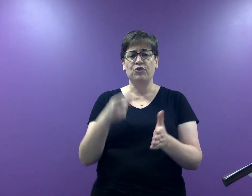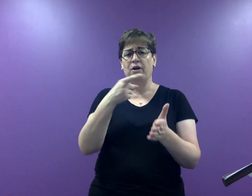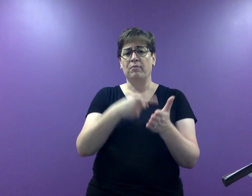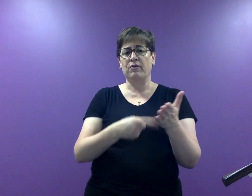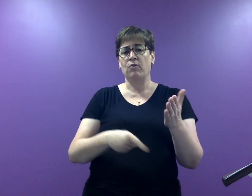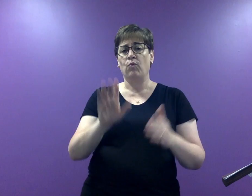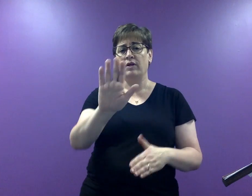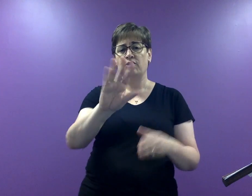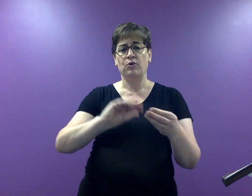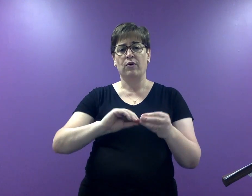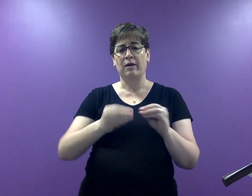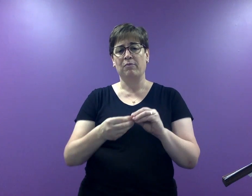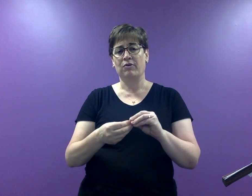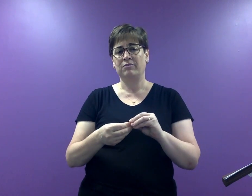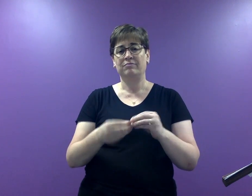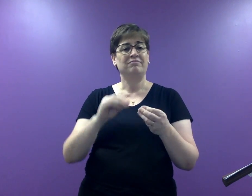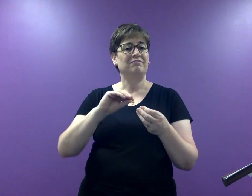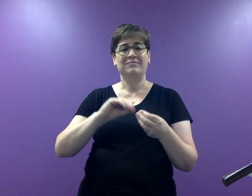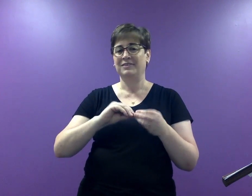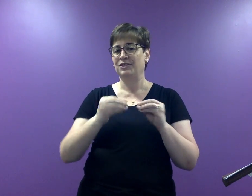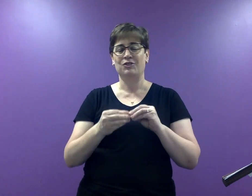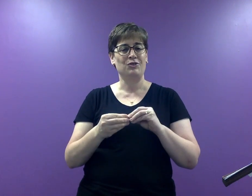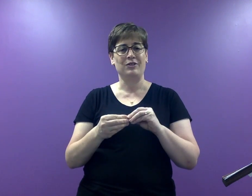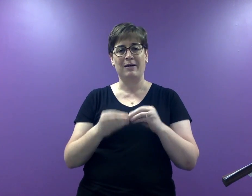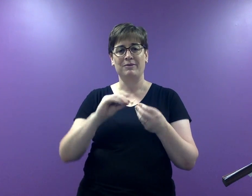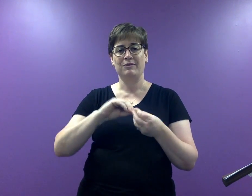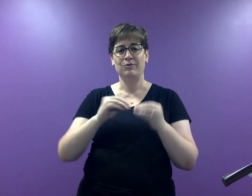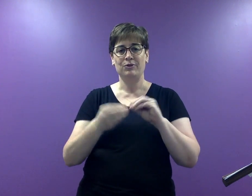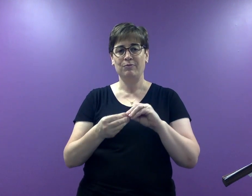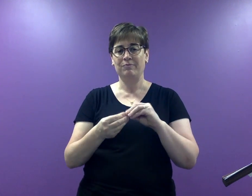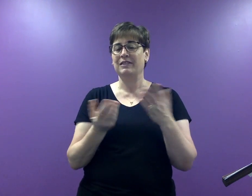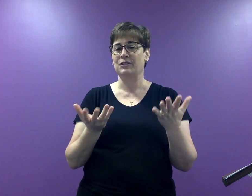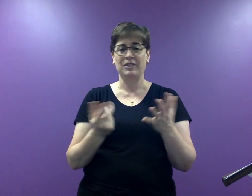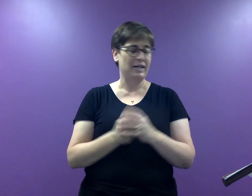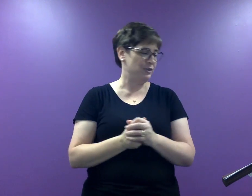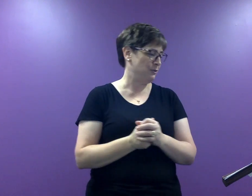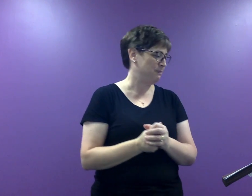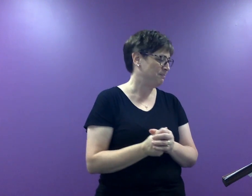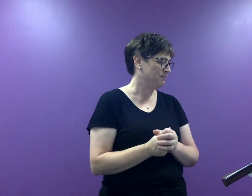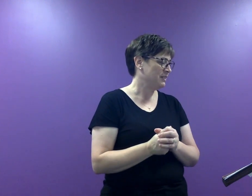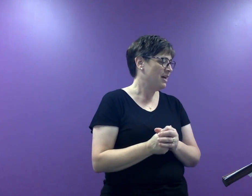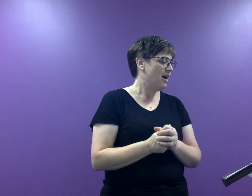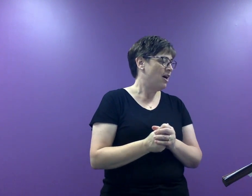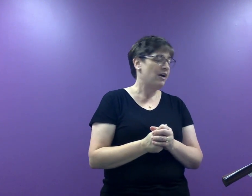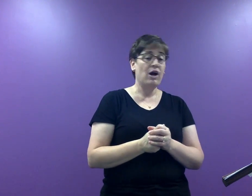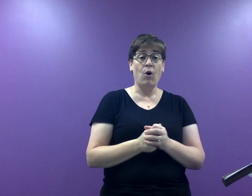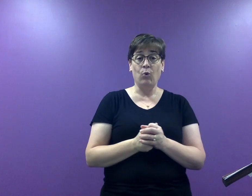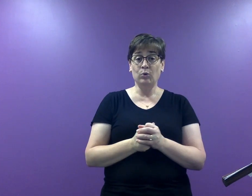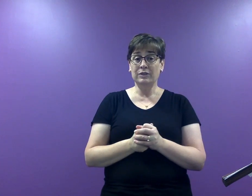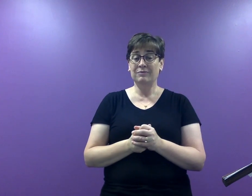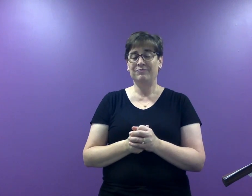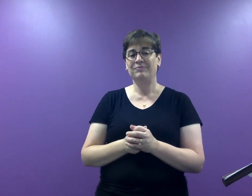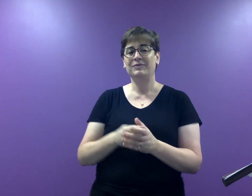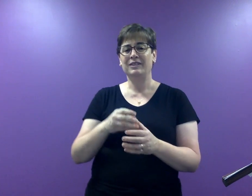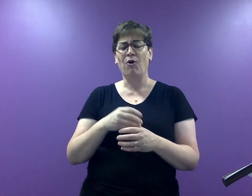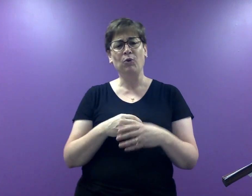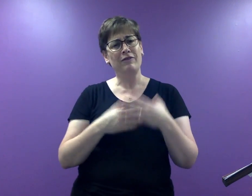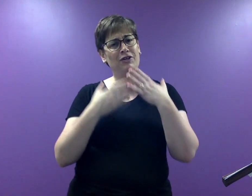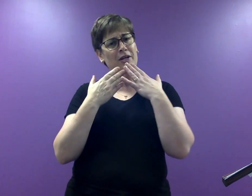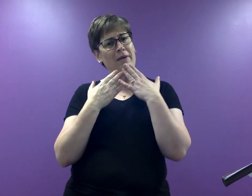number? What's your number? Just 2 times. Doop, doop. That's all you got to do. All right, old. Old, if you can